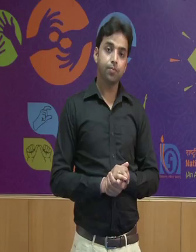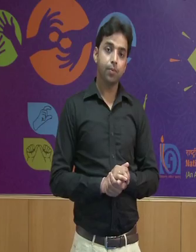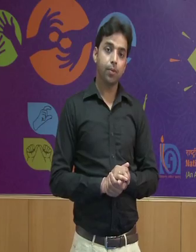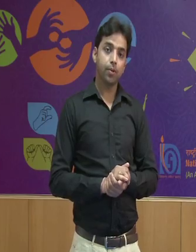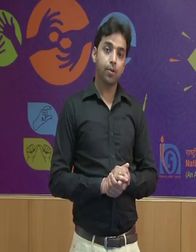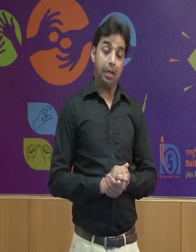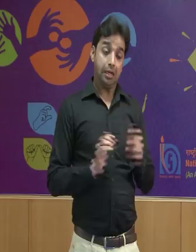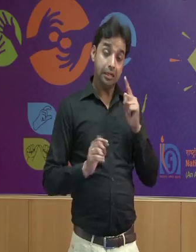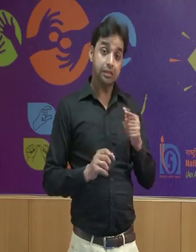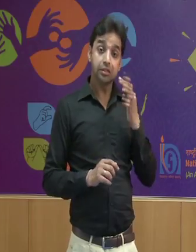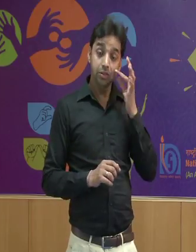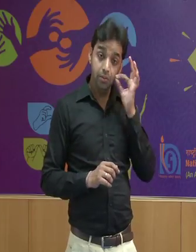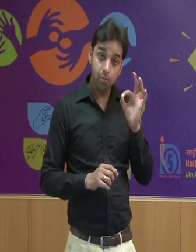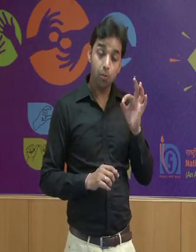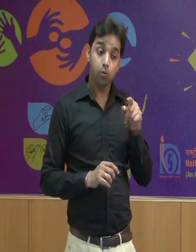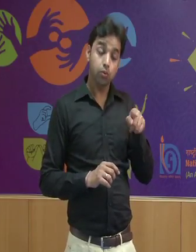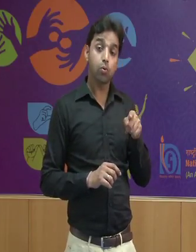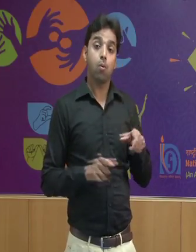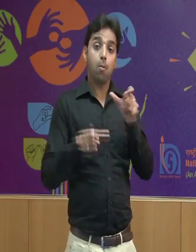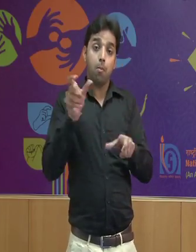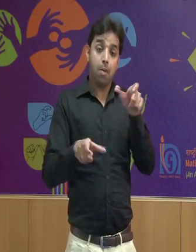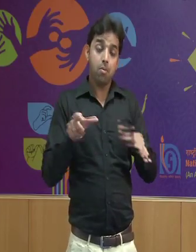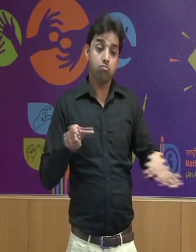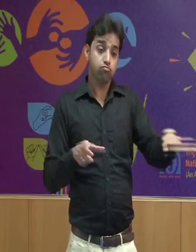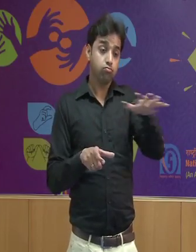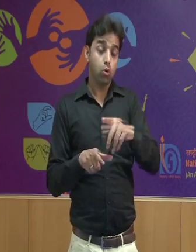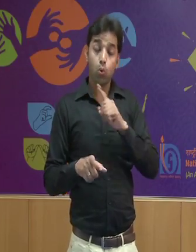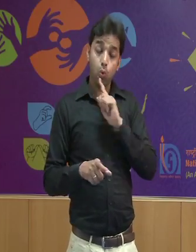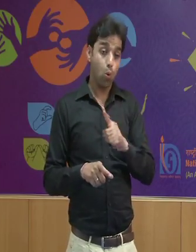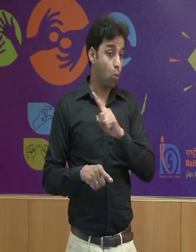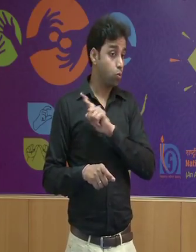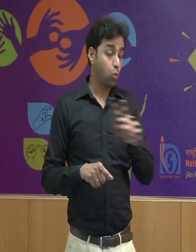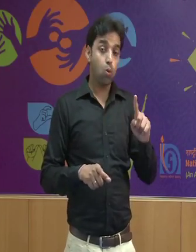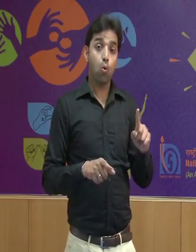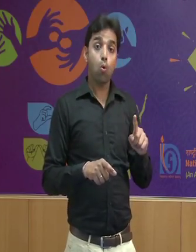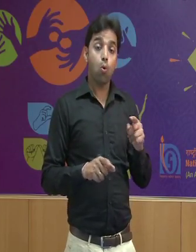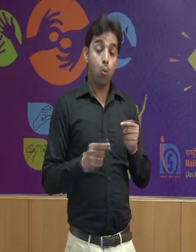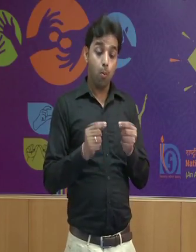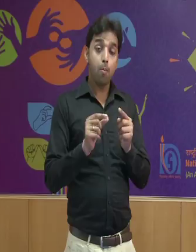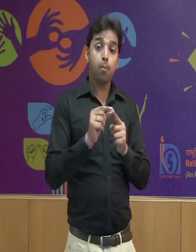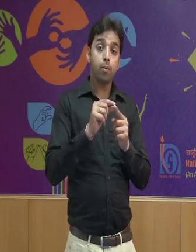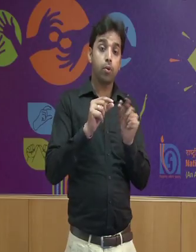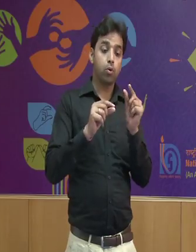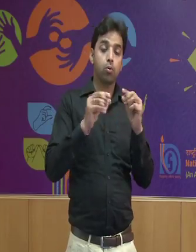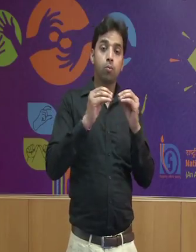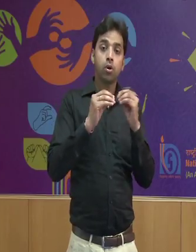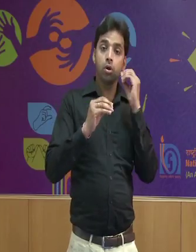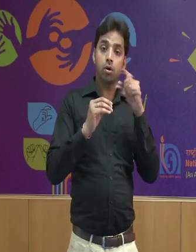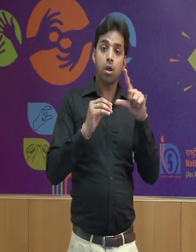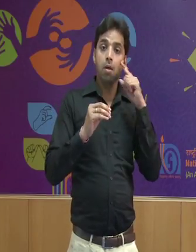It is important that people do not smoke in public places like